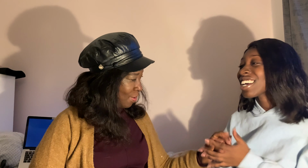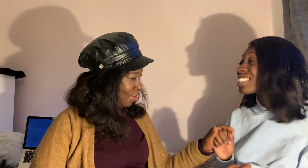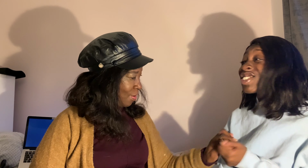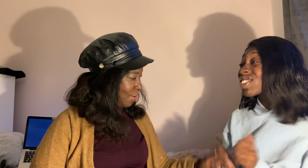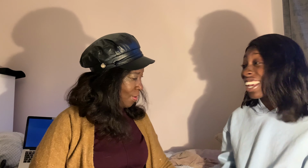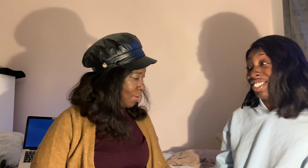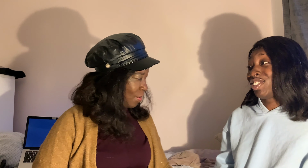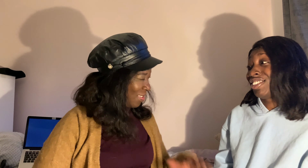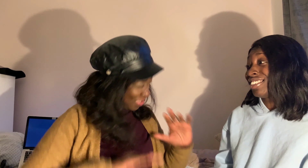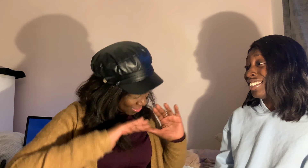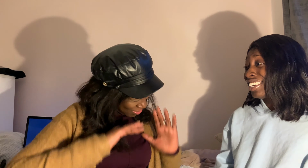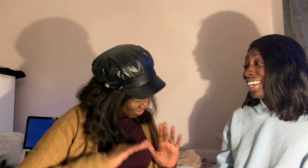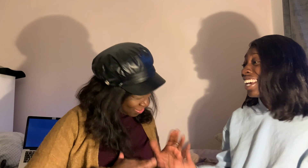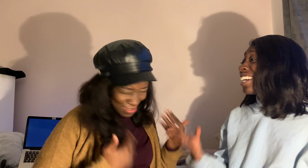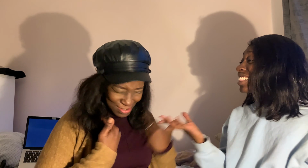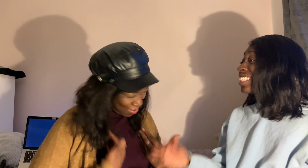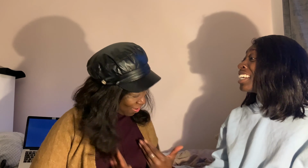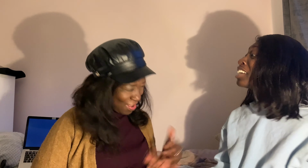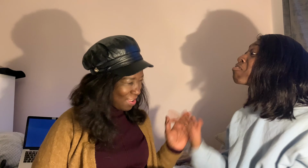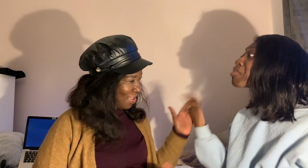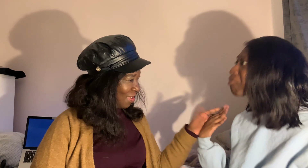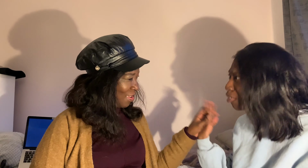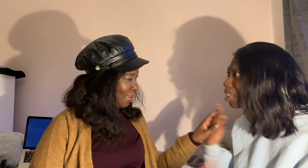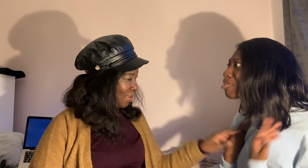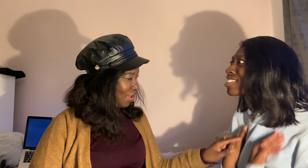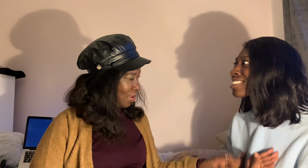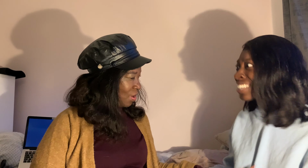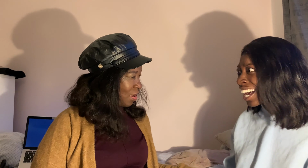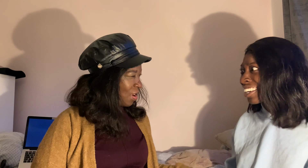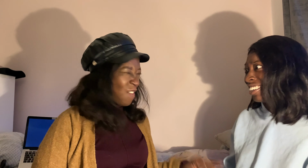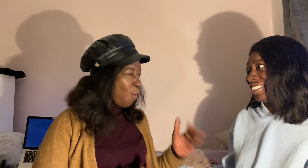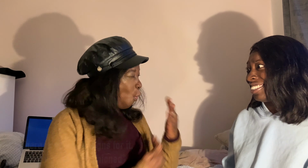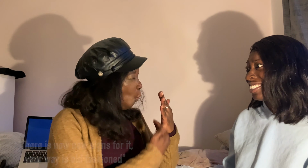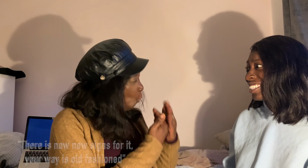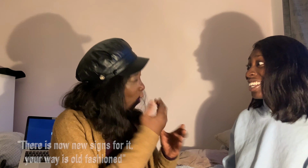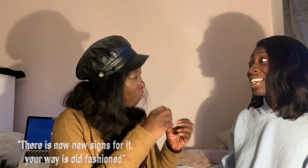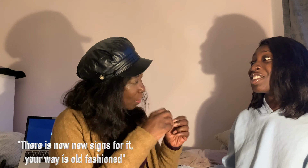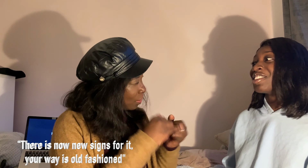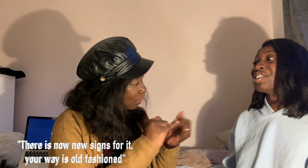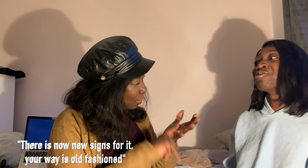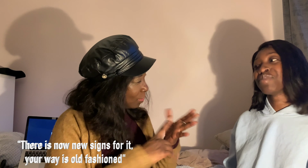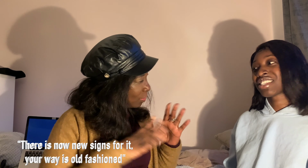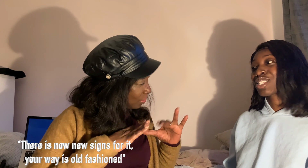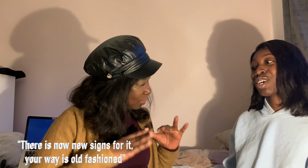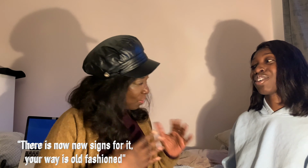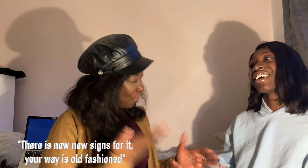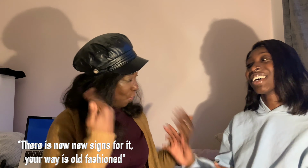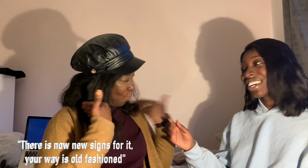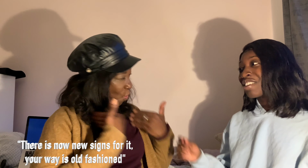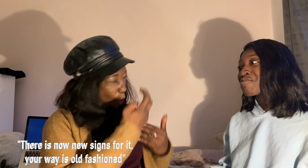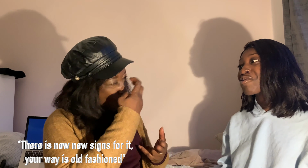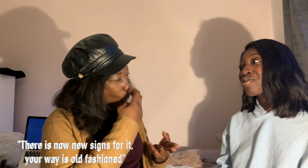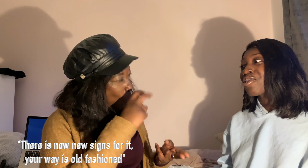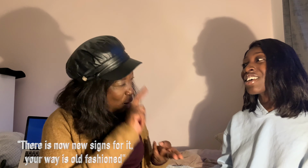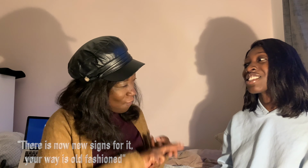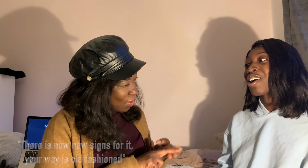Signs changed. Before it was tired. Nubia, so before is